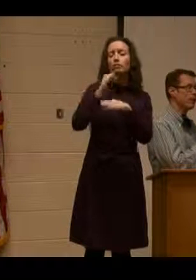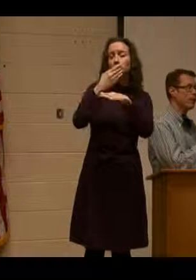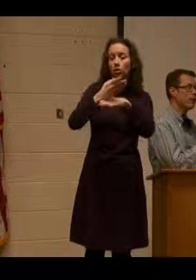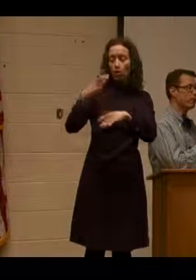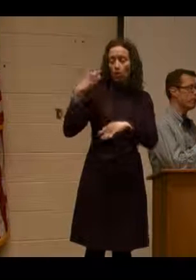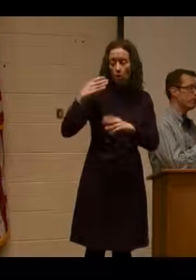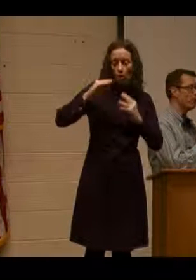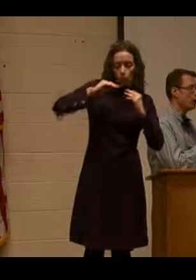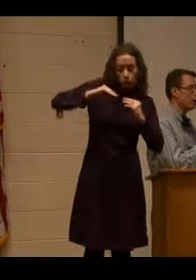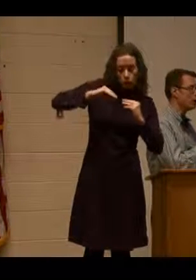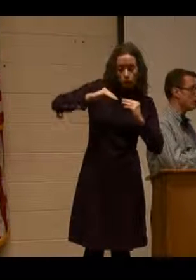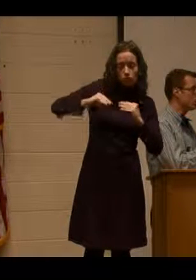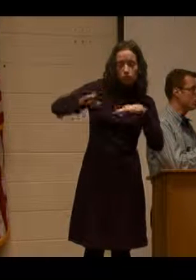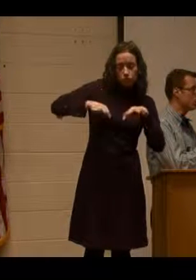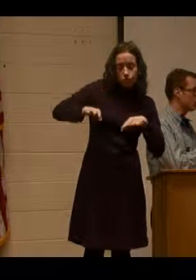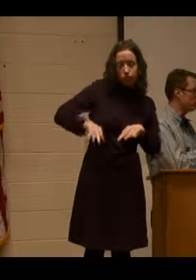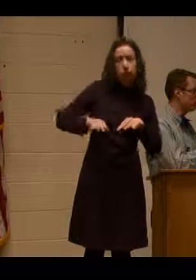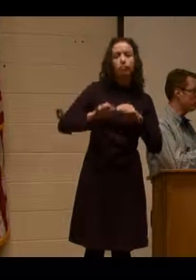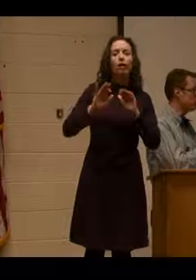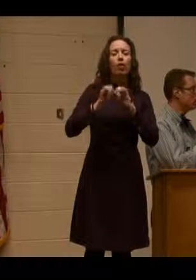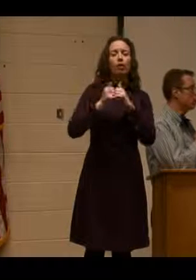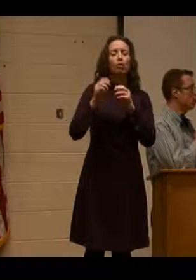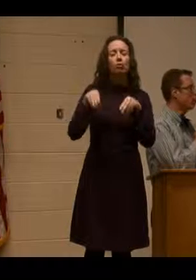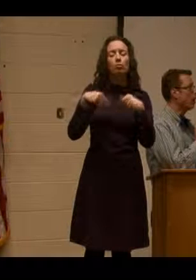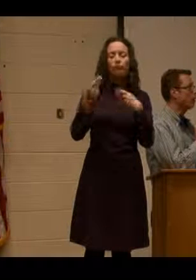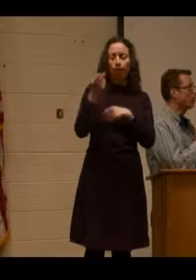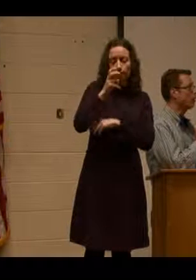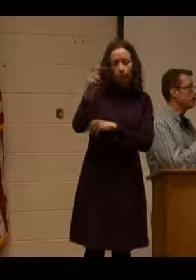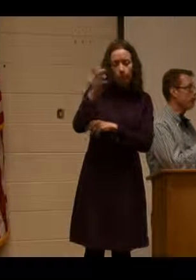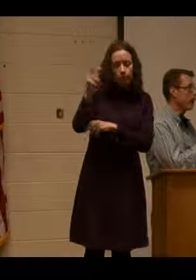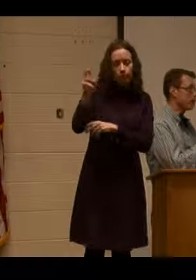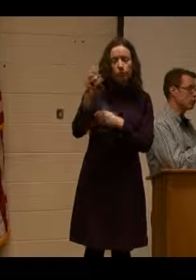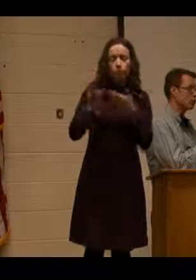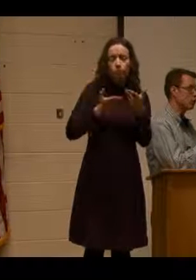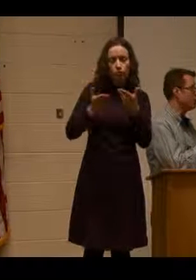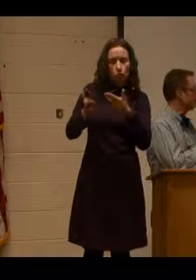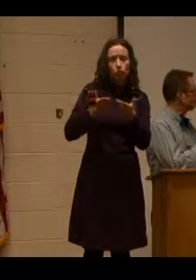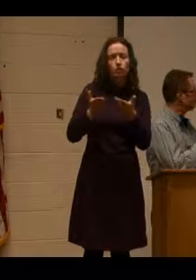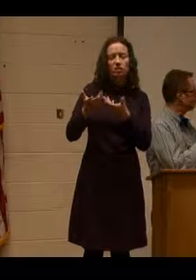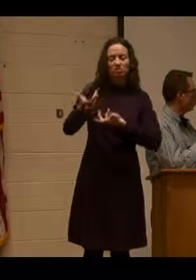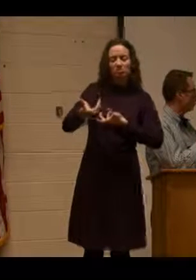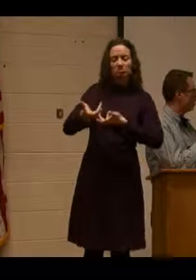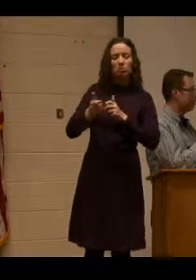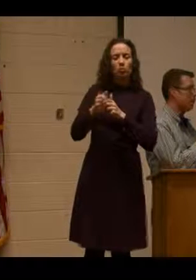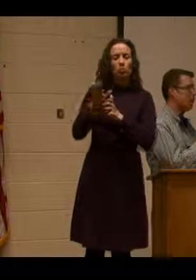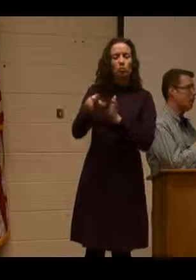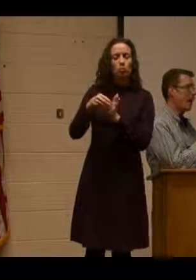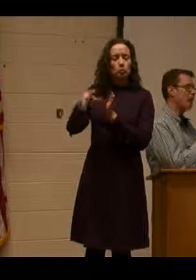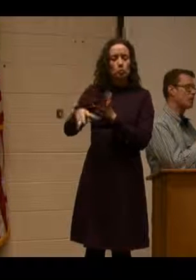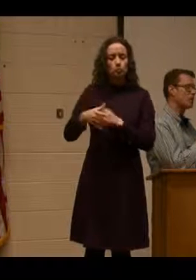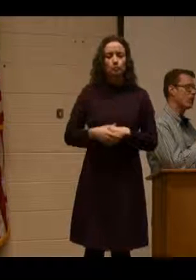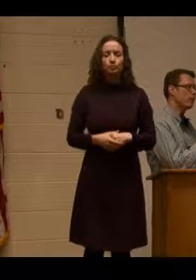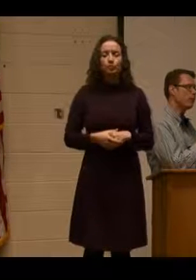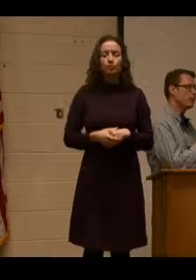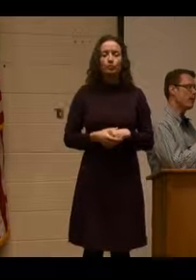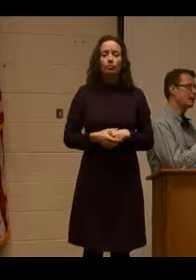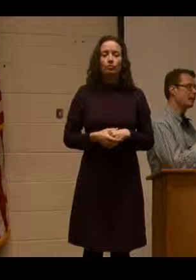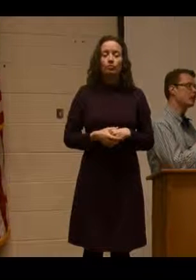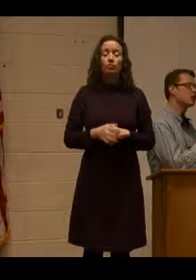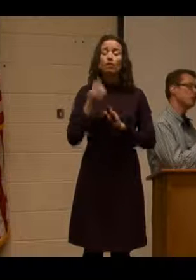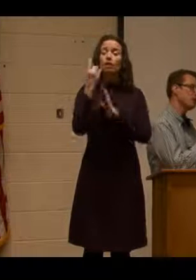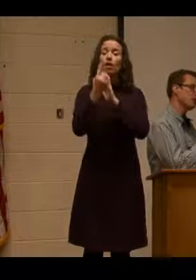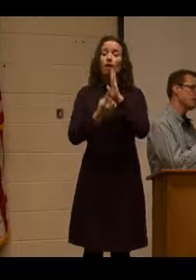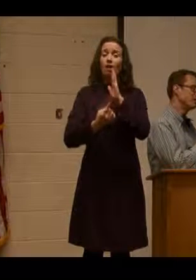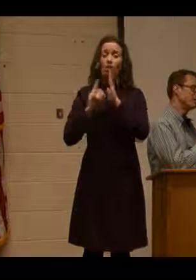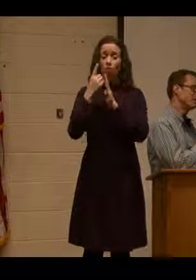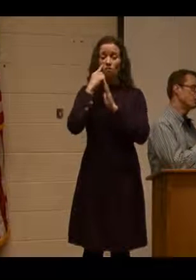transition services to that student. So the hours of contact are much different if you're a community